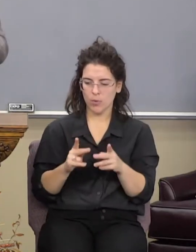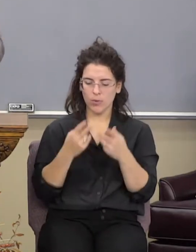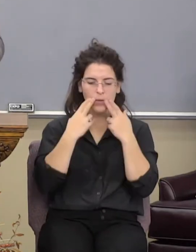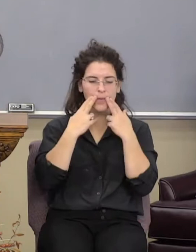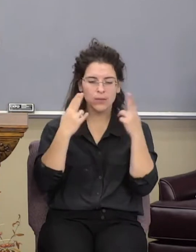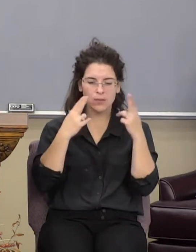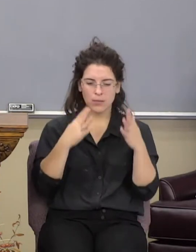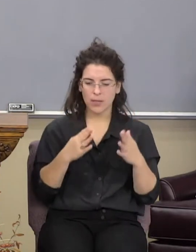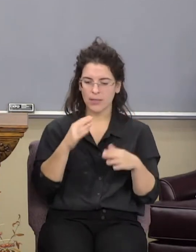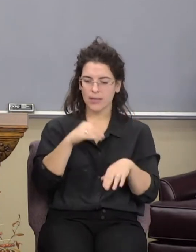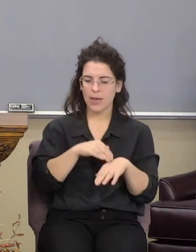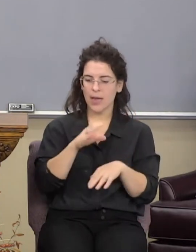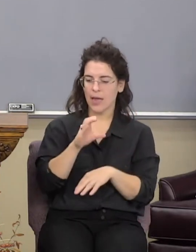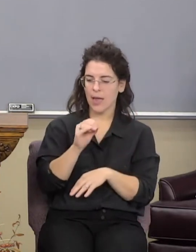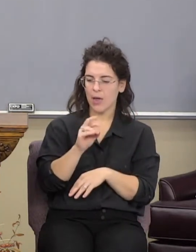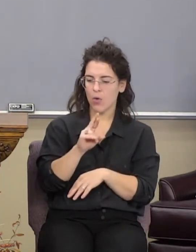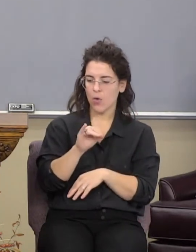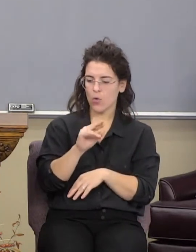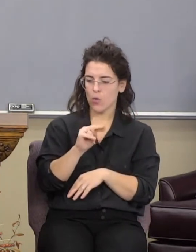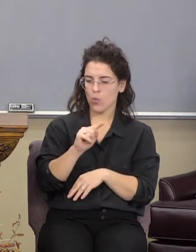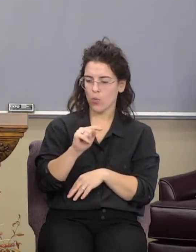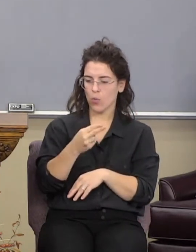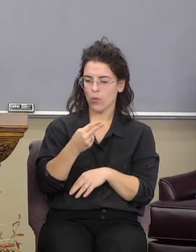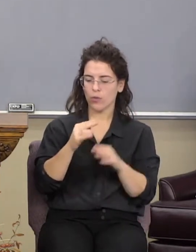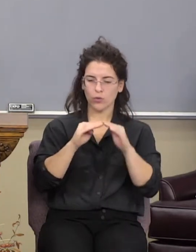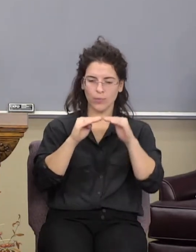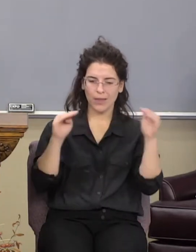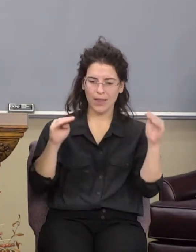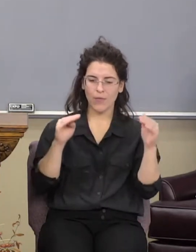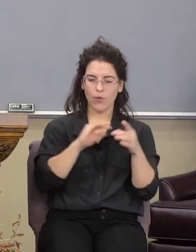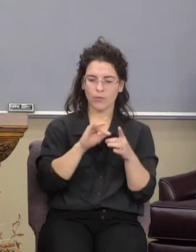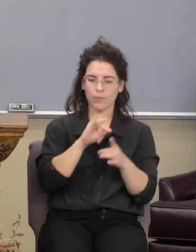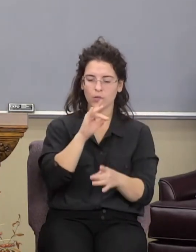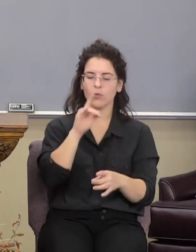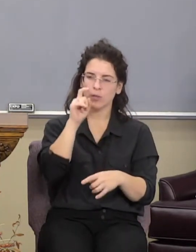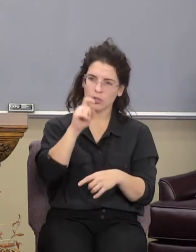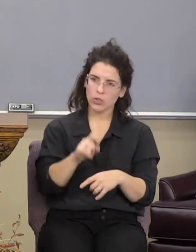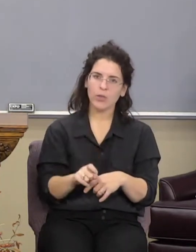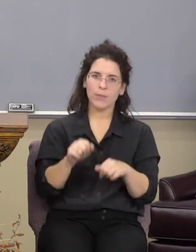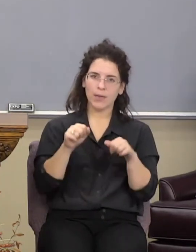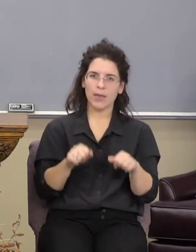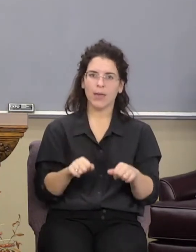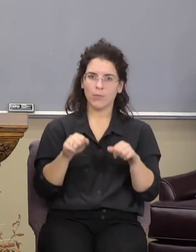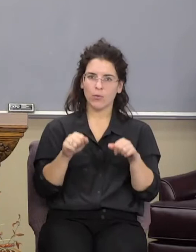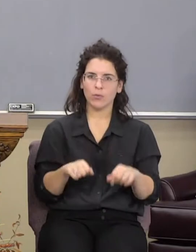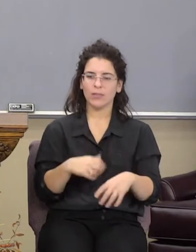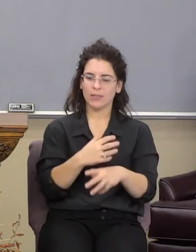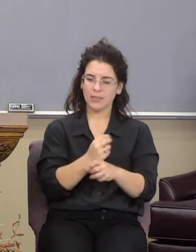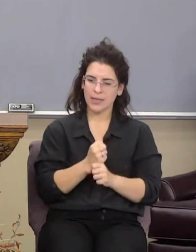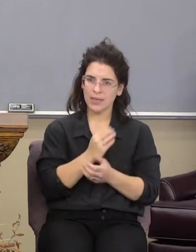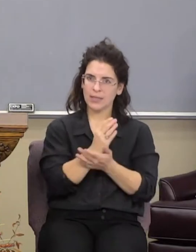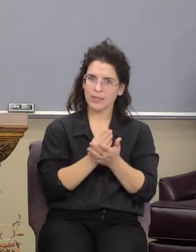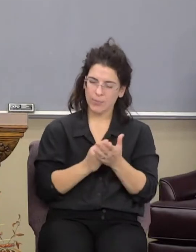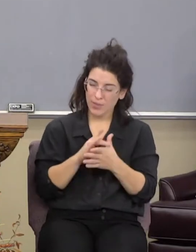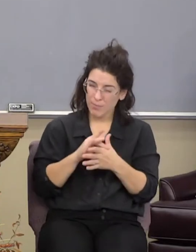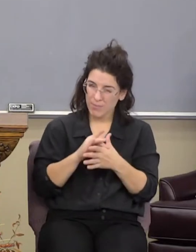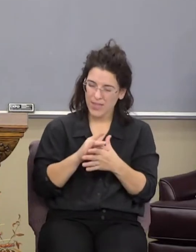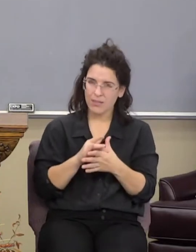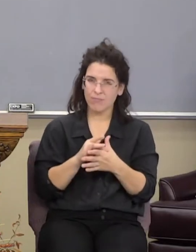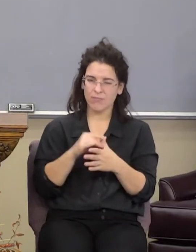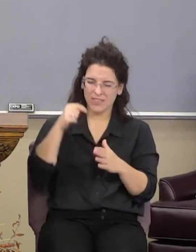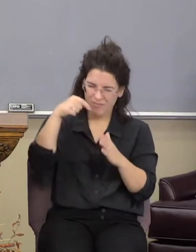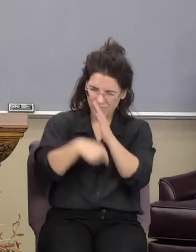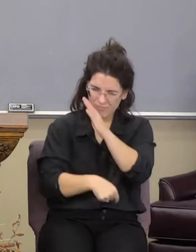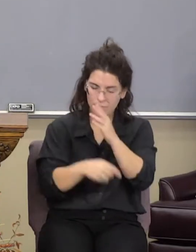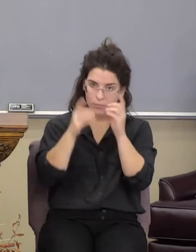have been at a level of spirituality where they should have been able to take some of the meat doctrine of